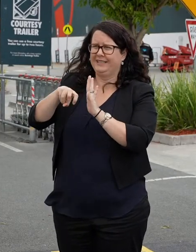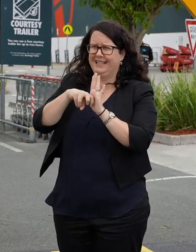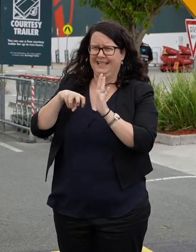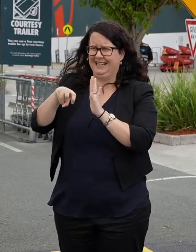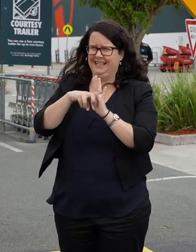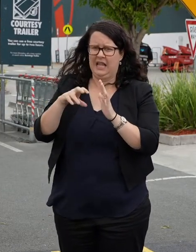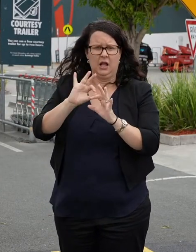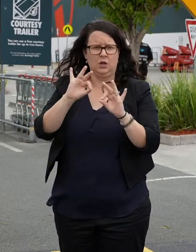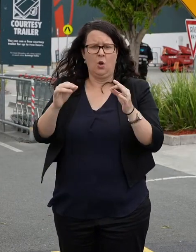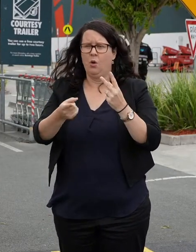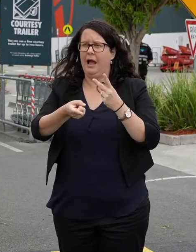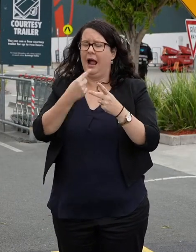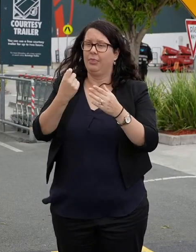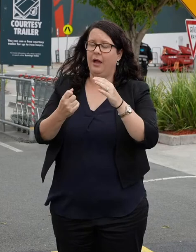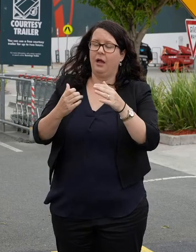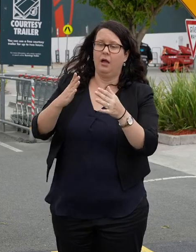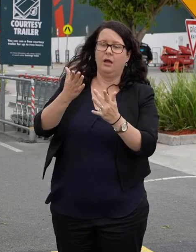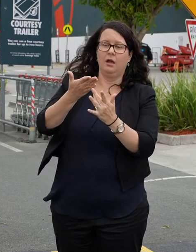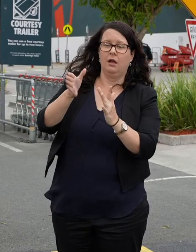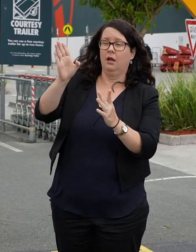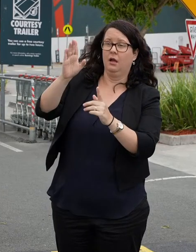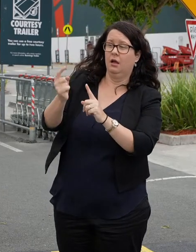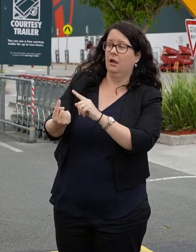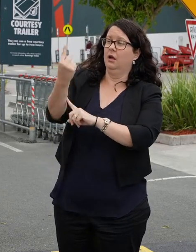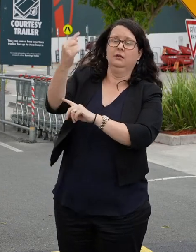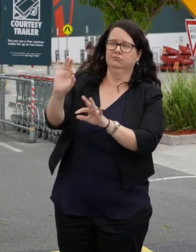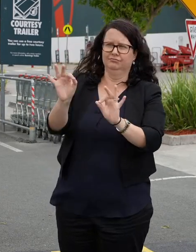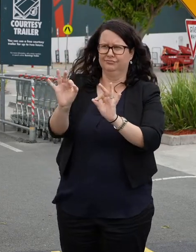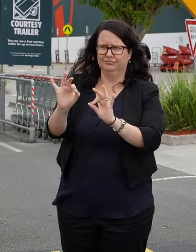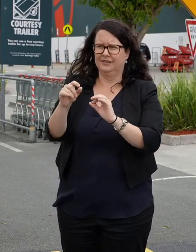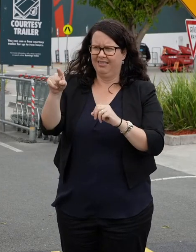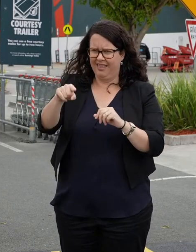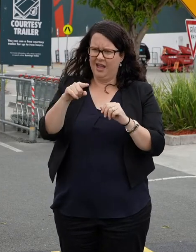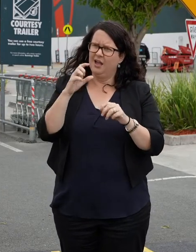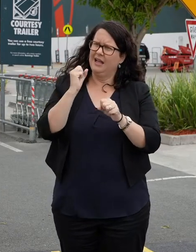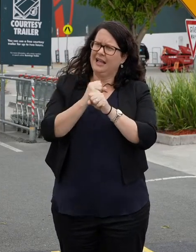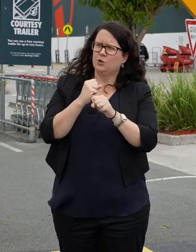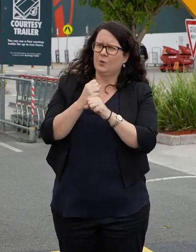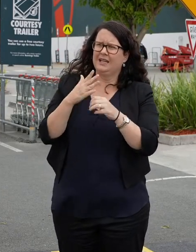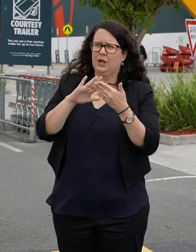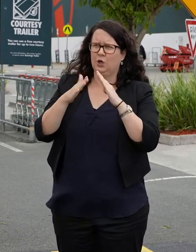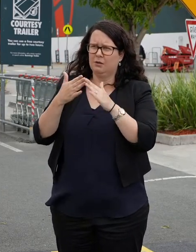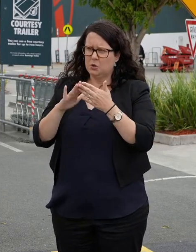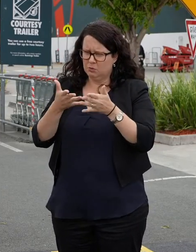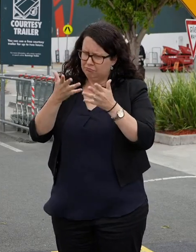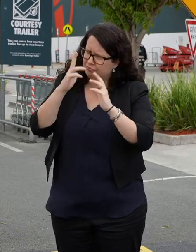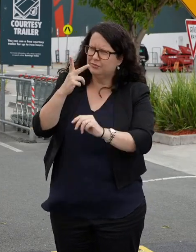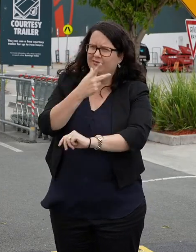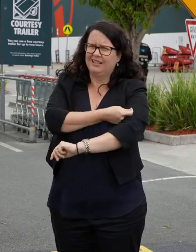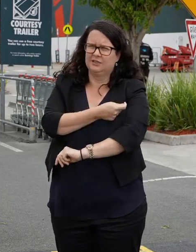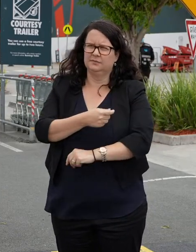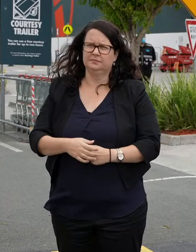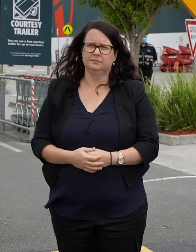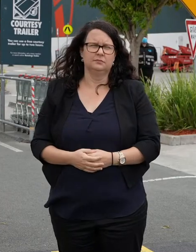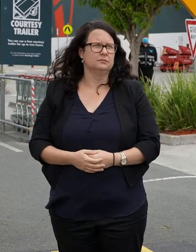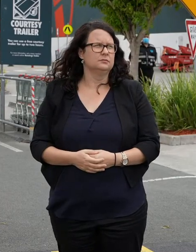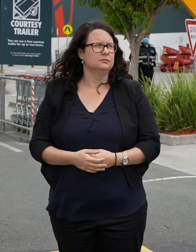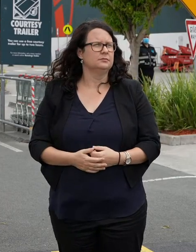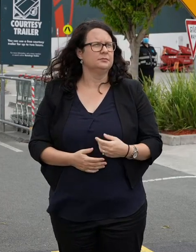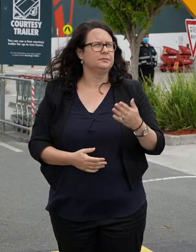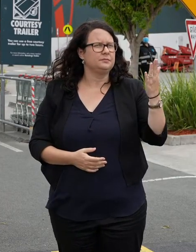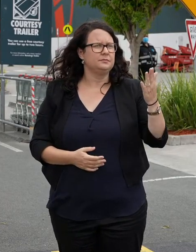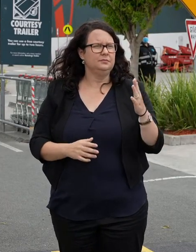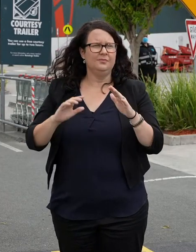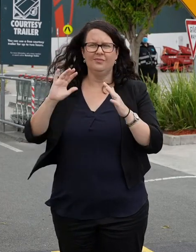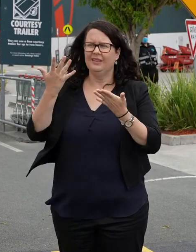haven't seen further spread. And that is testament to the Gundawindi community and their willingness to get vaccinated. Have any supplies been sent to northern New South